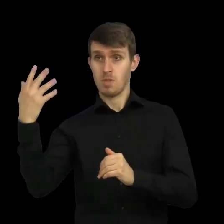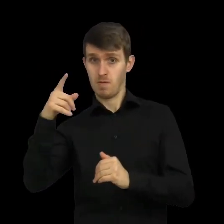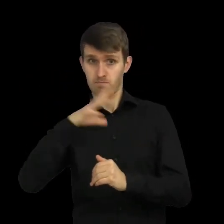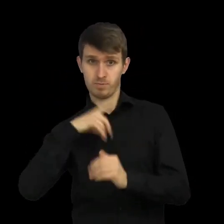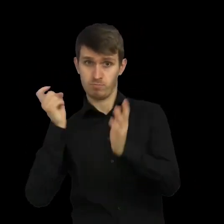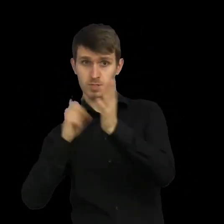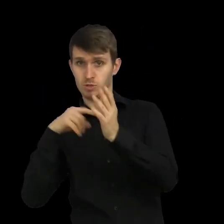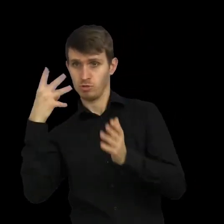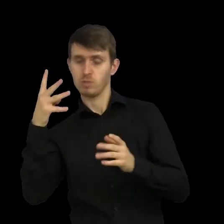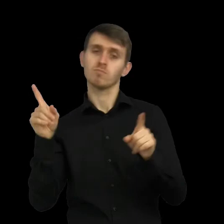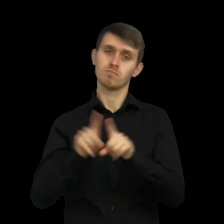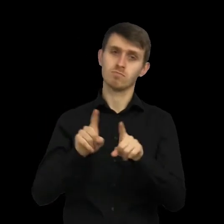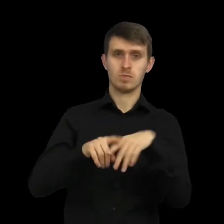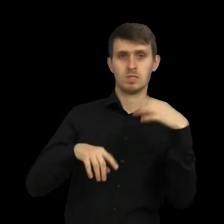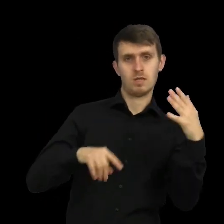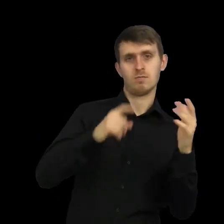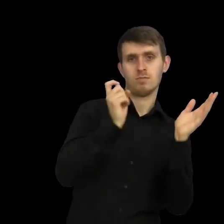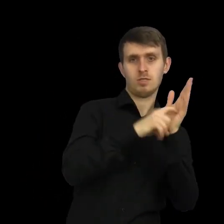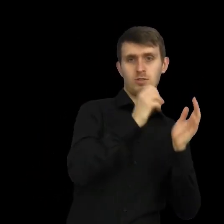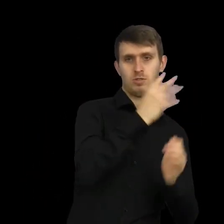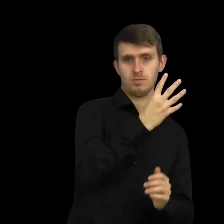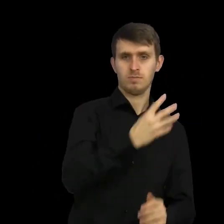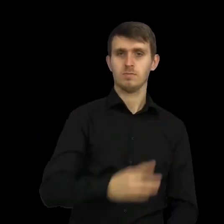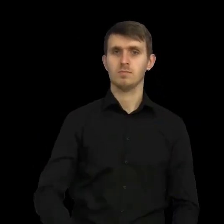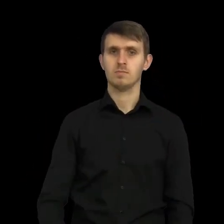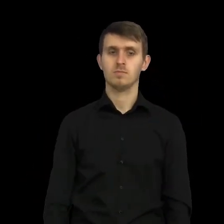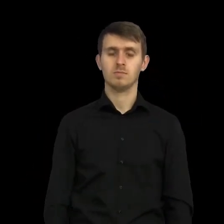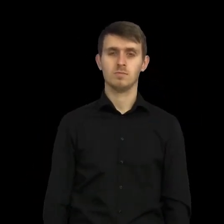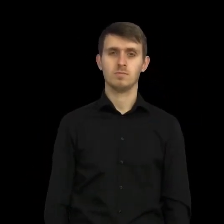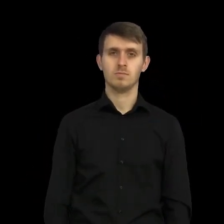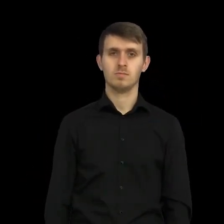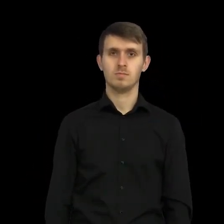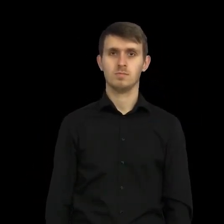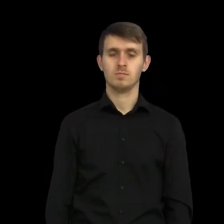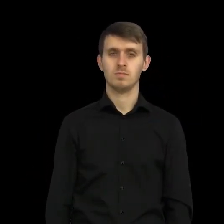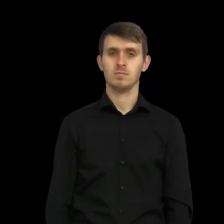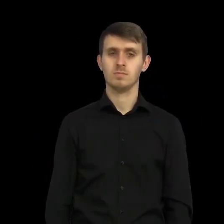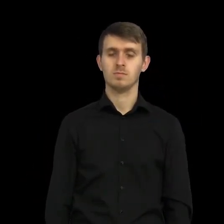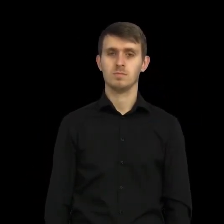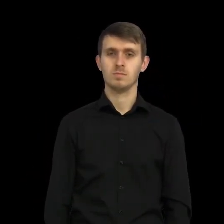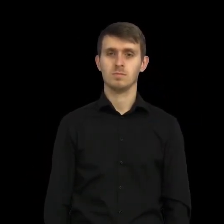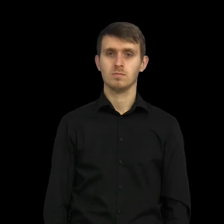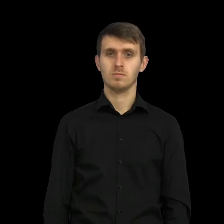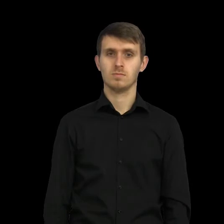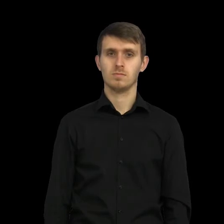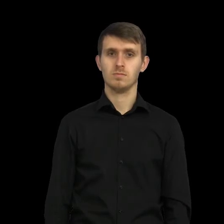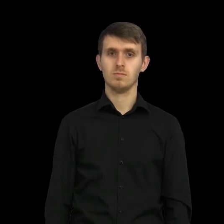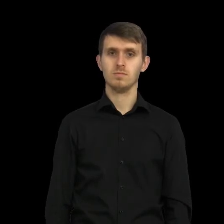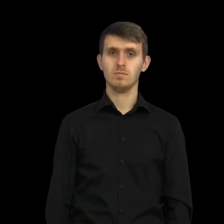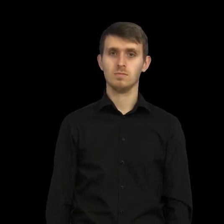multiply that by 4. But once again, this is an equation. Anything you do to the right-hand side, you have to do to the left-hand side, and vice versa. So if